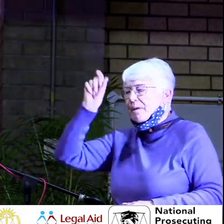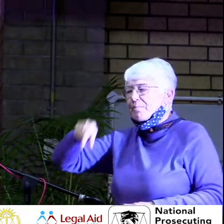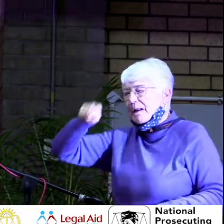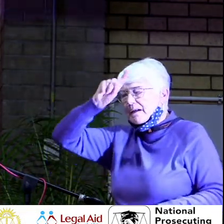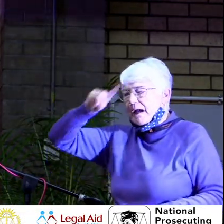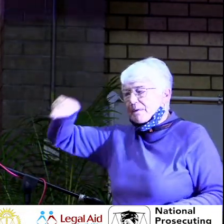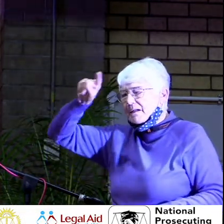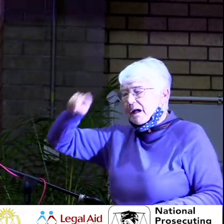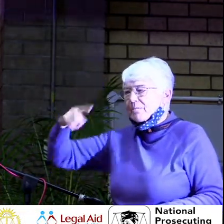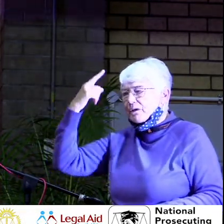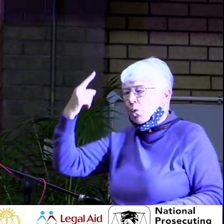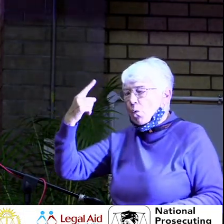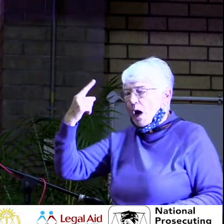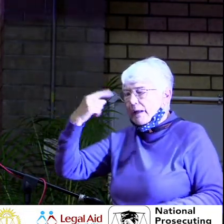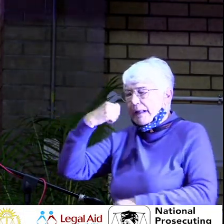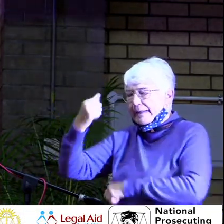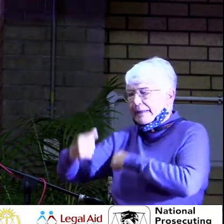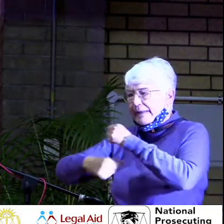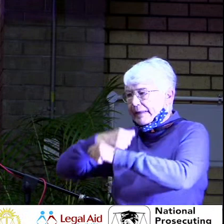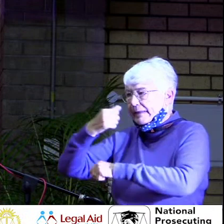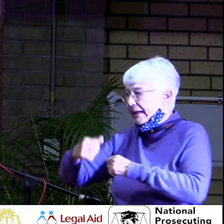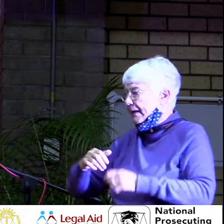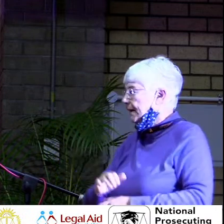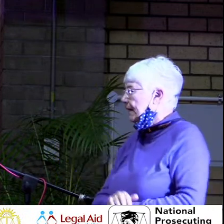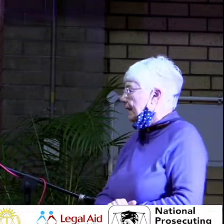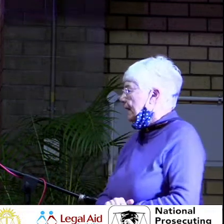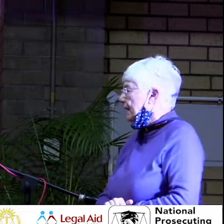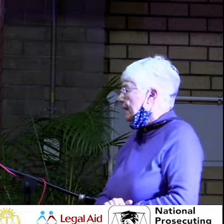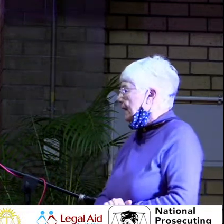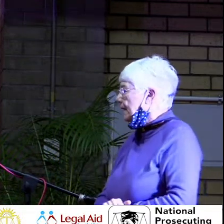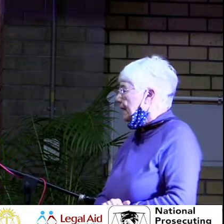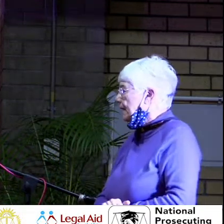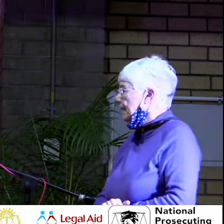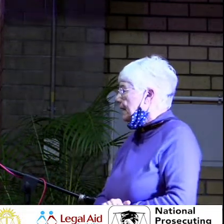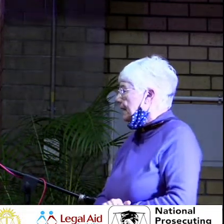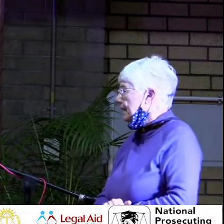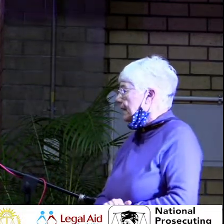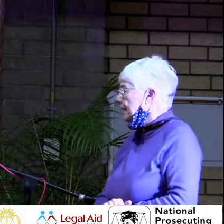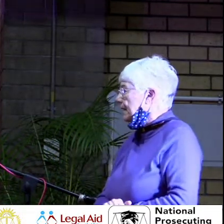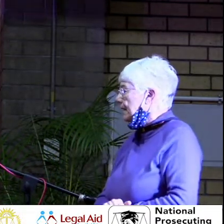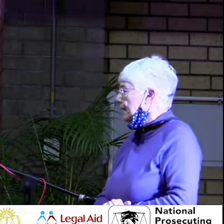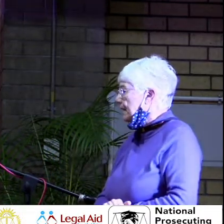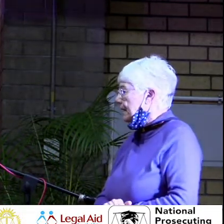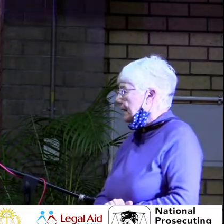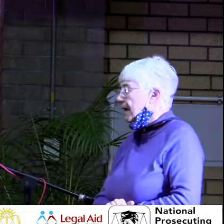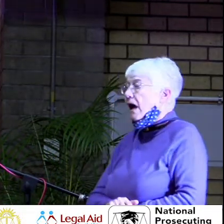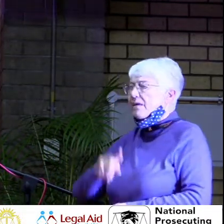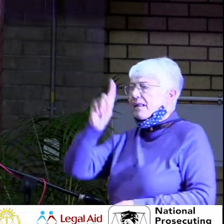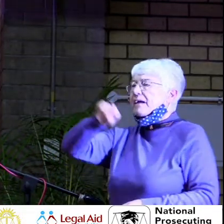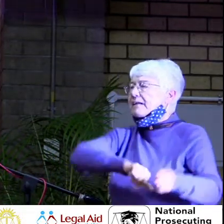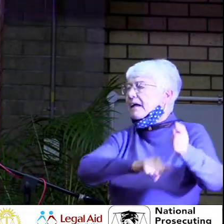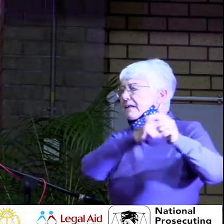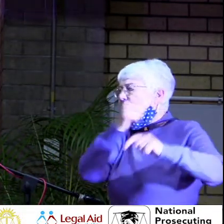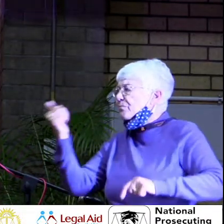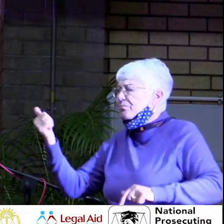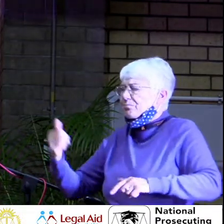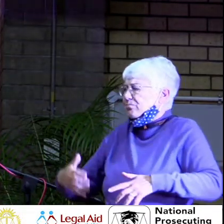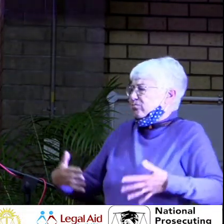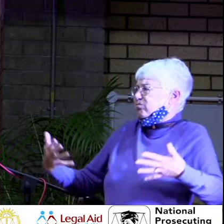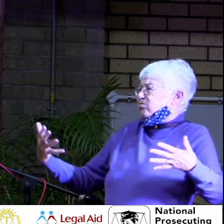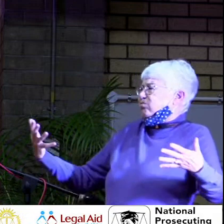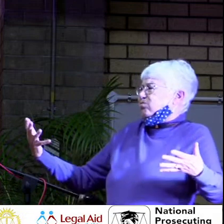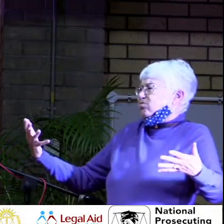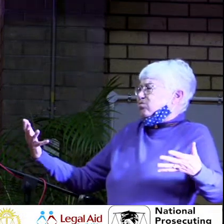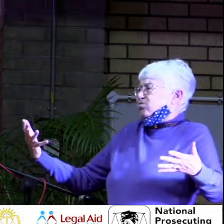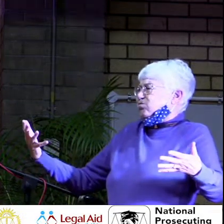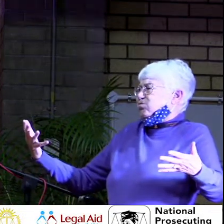convicted people, it is a joke. Our patients come back to us and say to us, you know, doctor, I don't know why I had to go